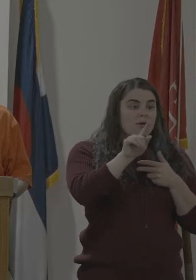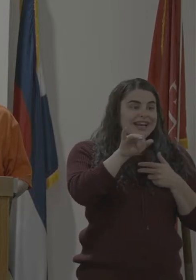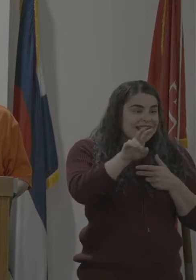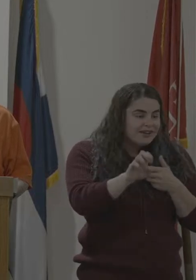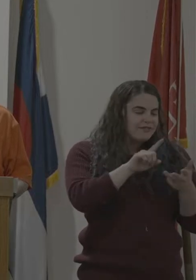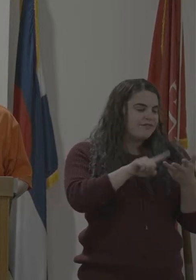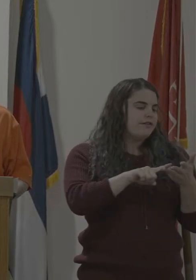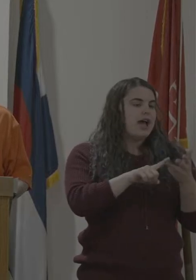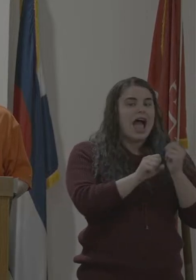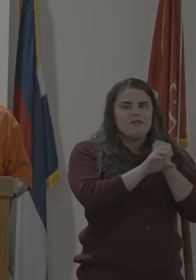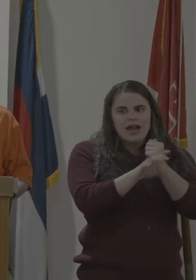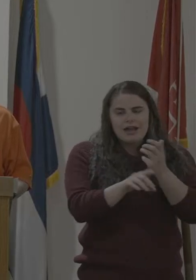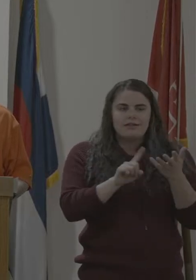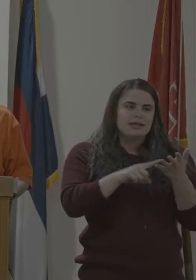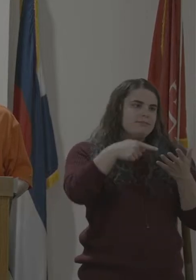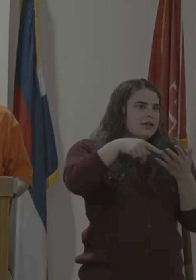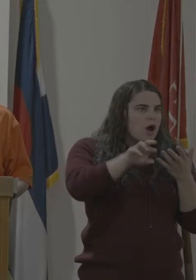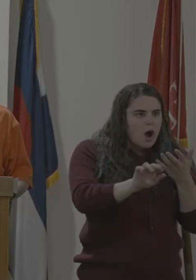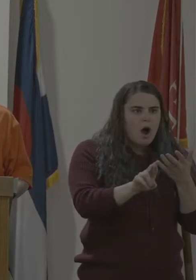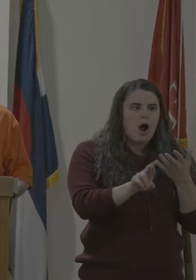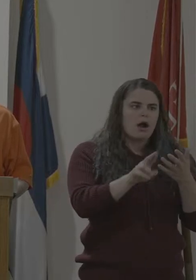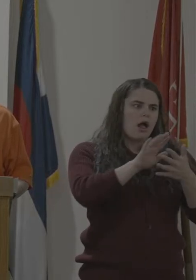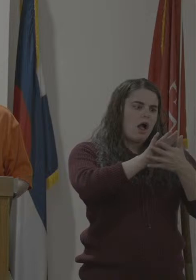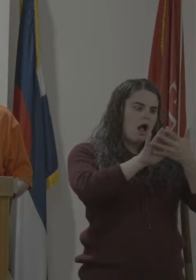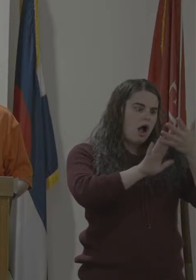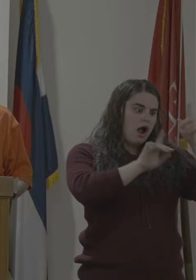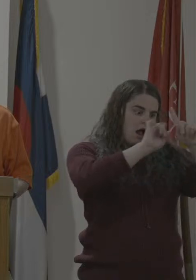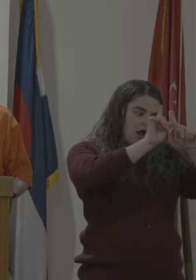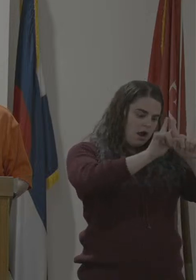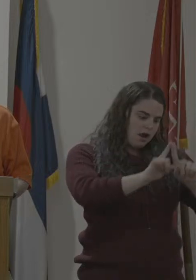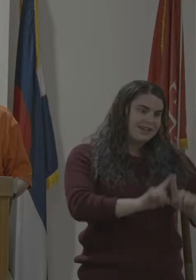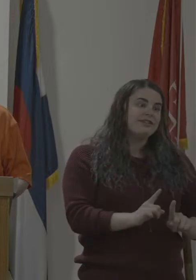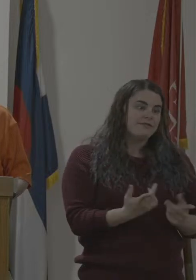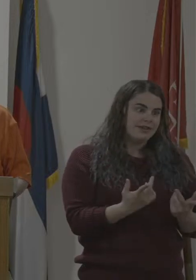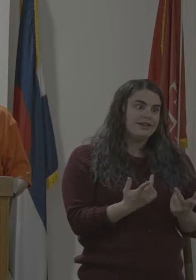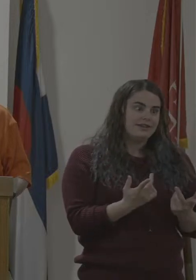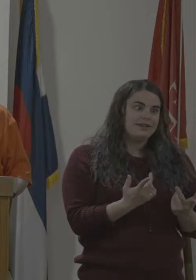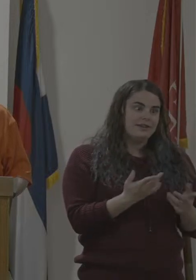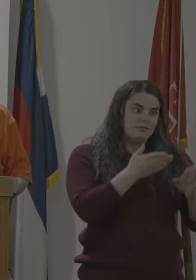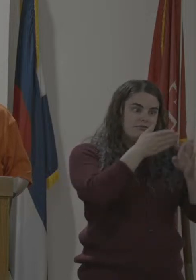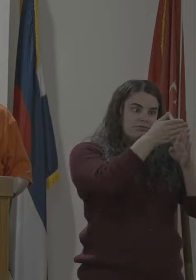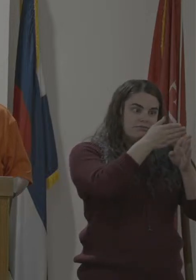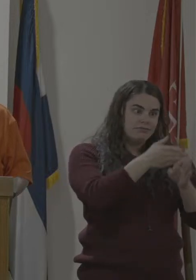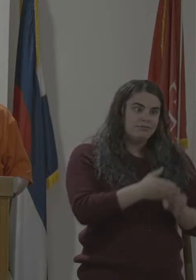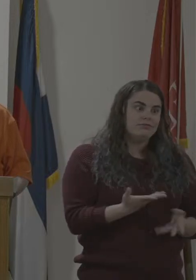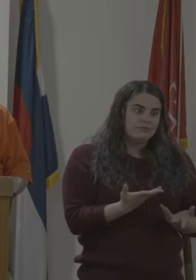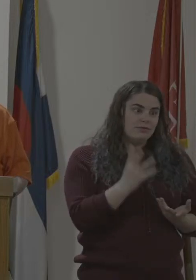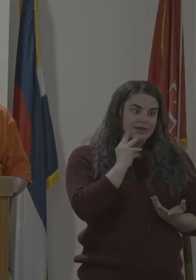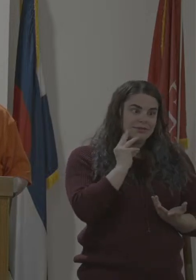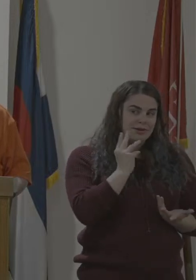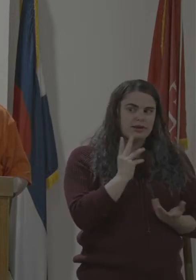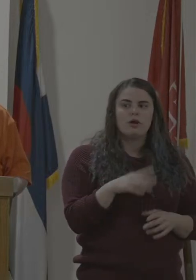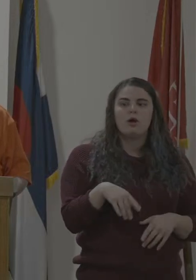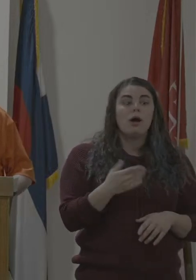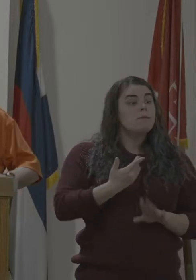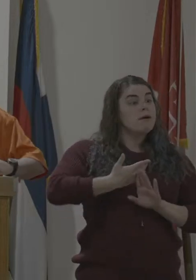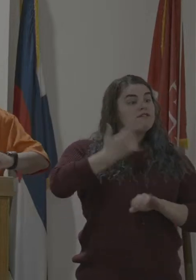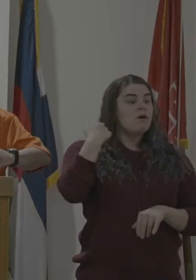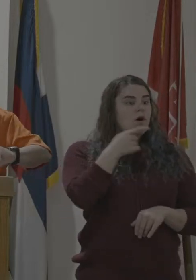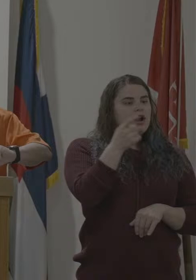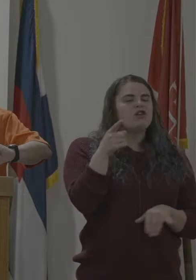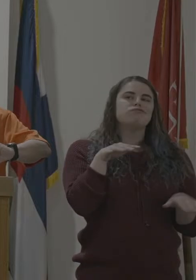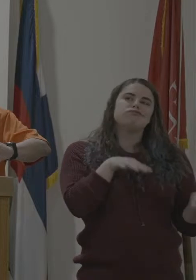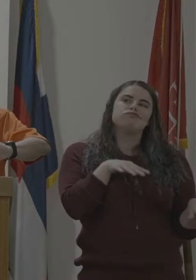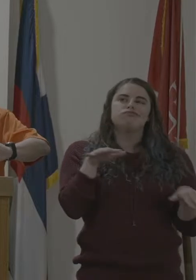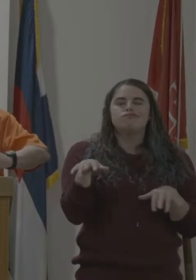for advertising and PR and corporate communications. So while you were milling about an